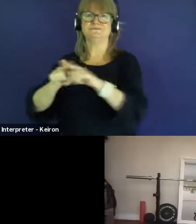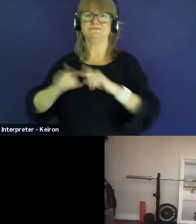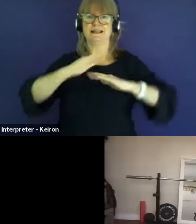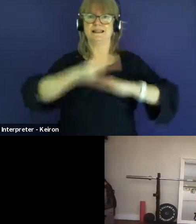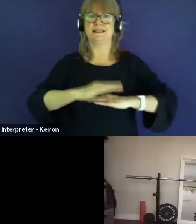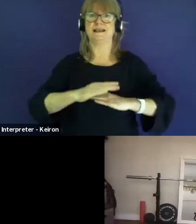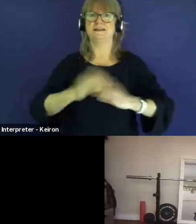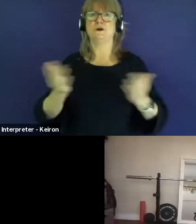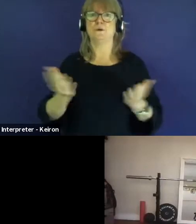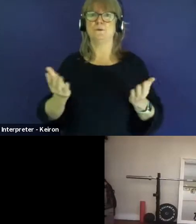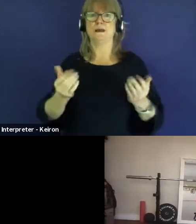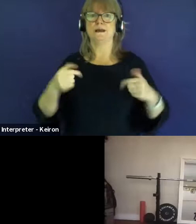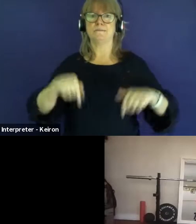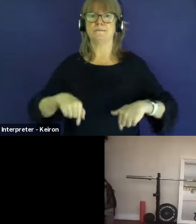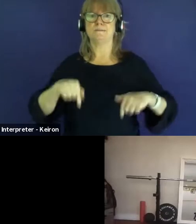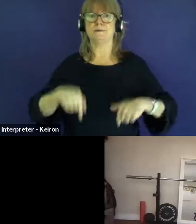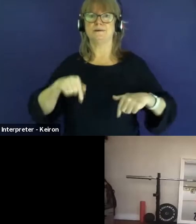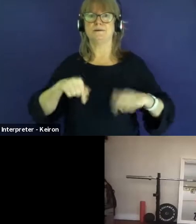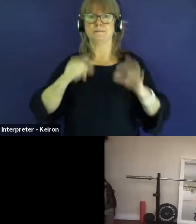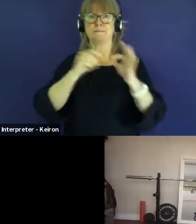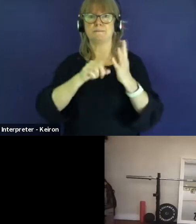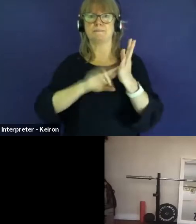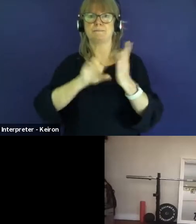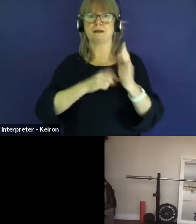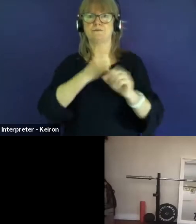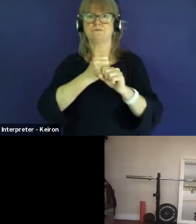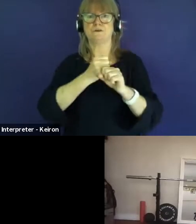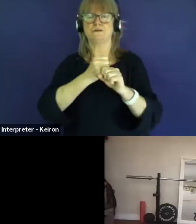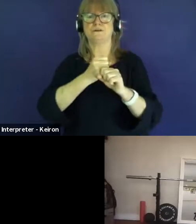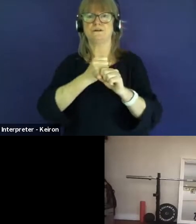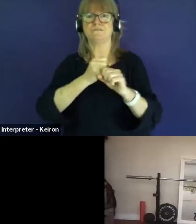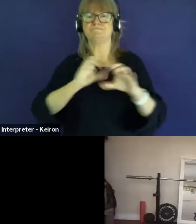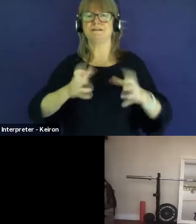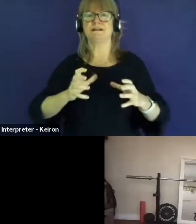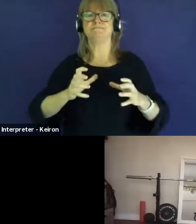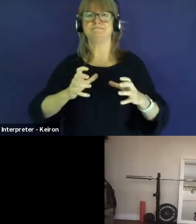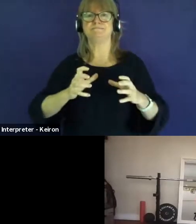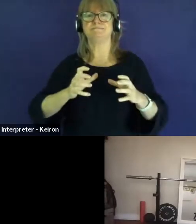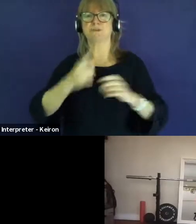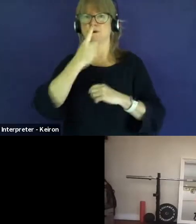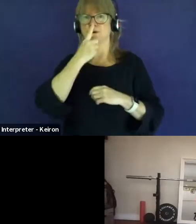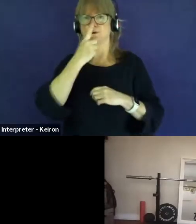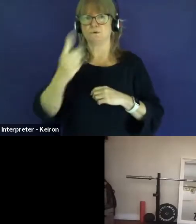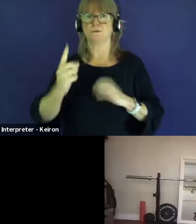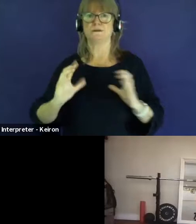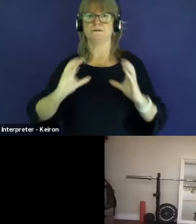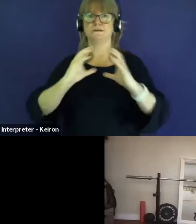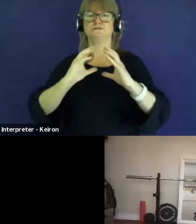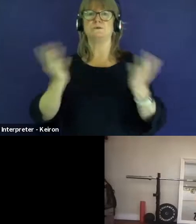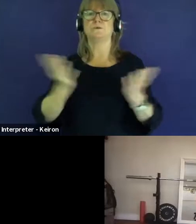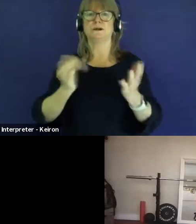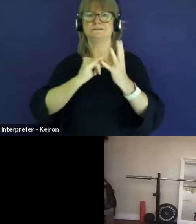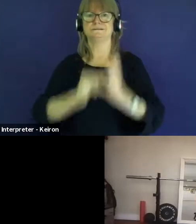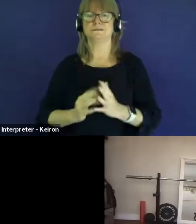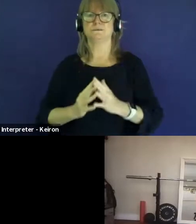on the Yulaburuk people of the Bunurong clan of the Kulin Nation in southwest Gippsland in Victoria. I wish